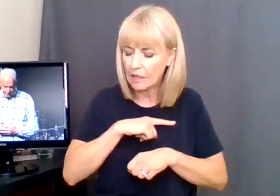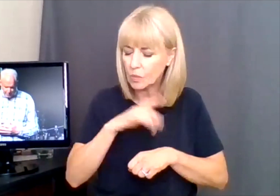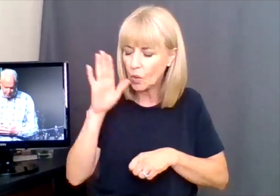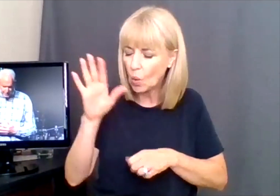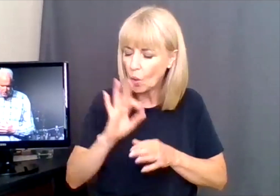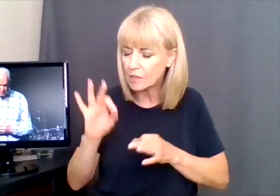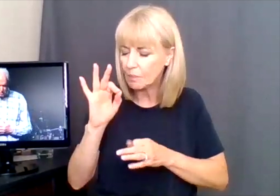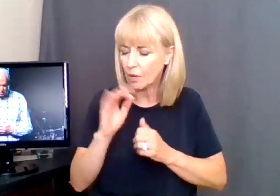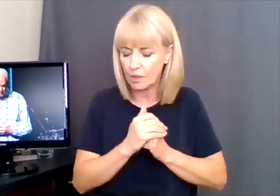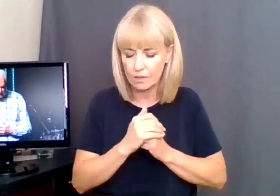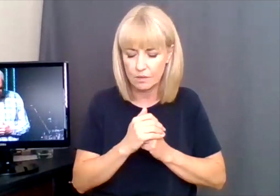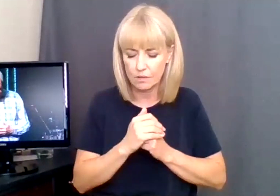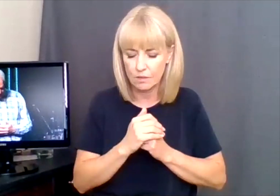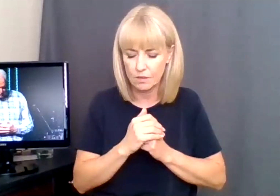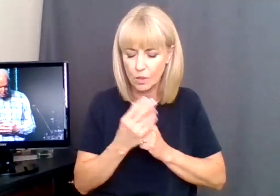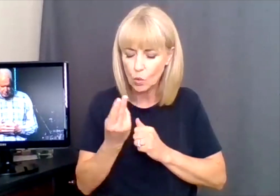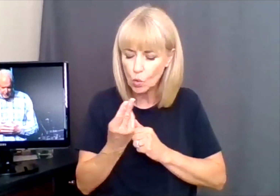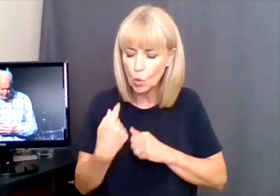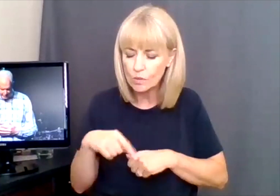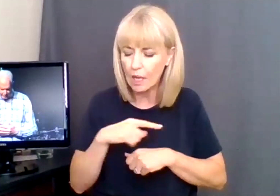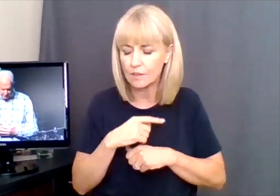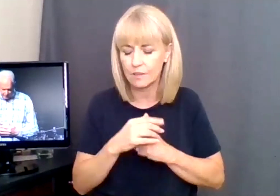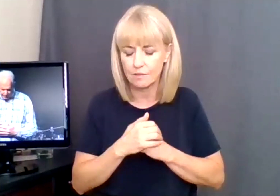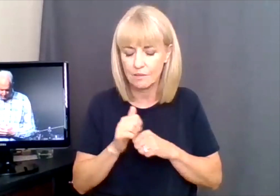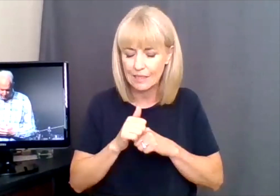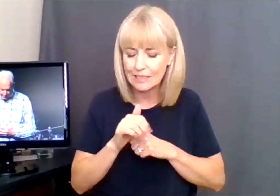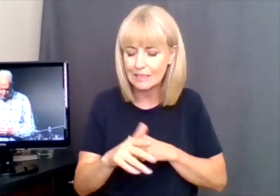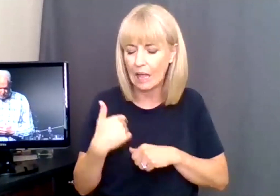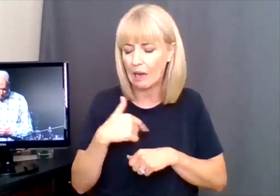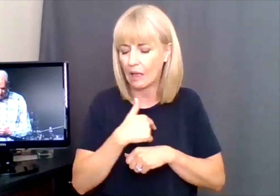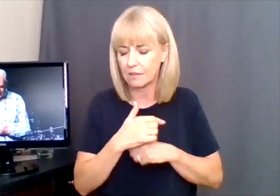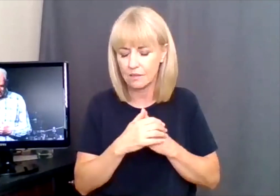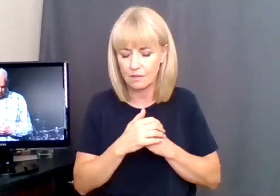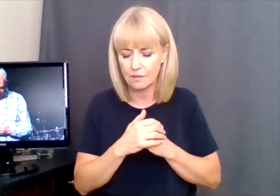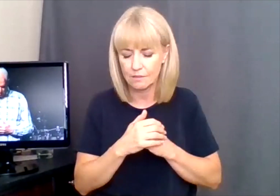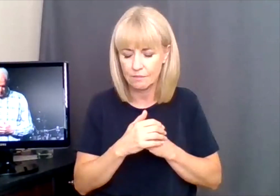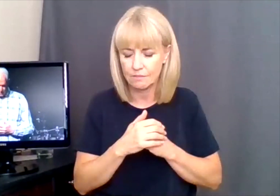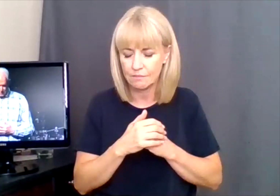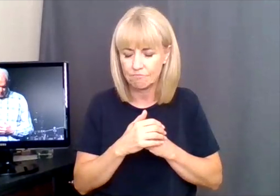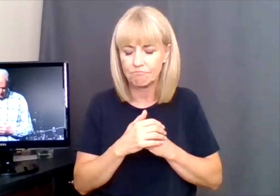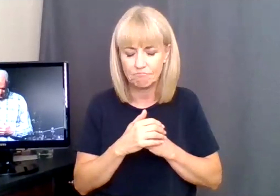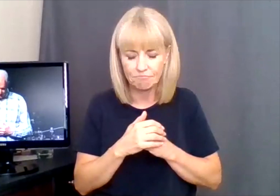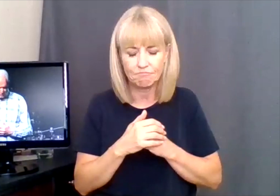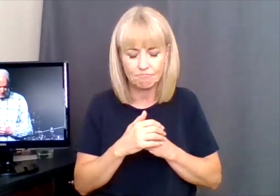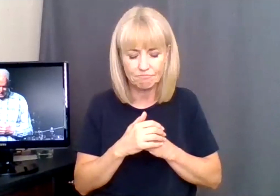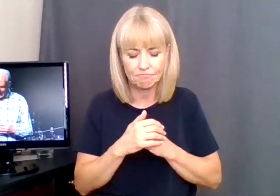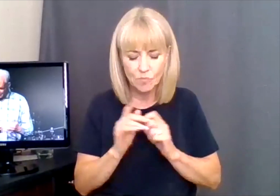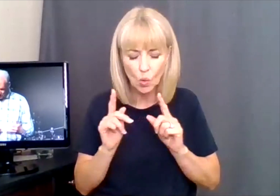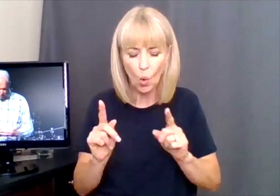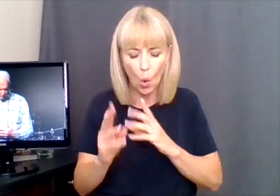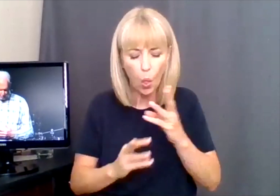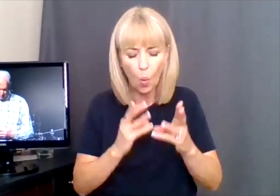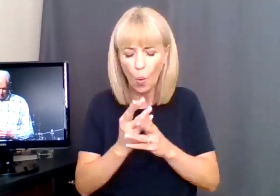And Father, I pray that you'd use each one of us, that you'd send us to this hurting world to make a difference, not to